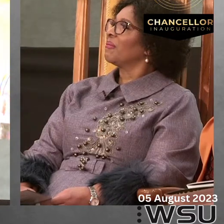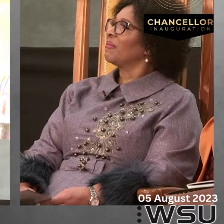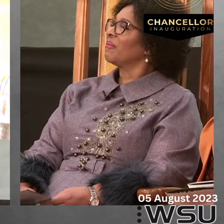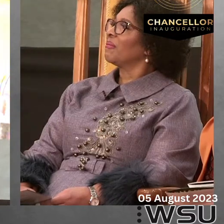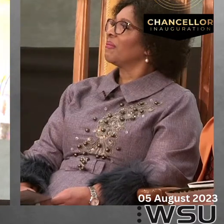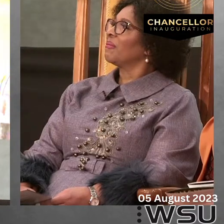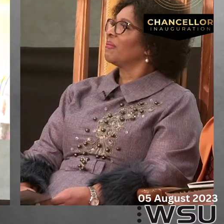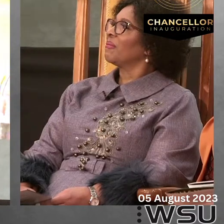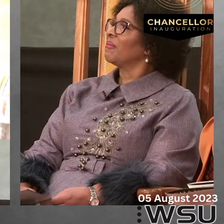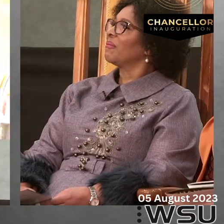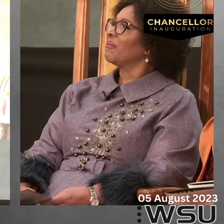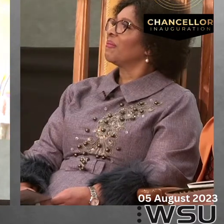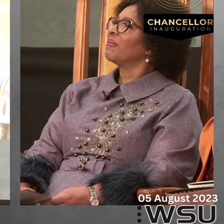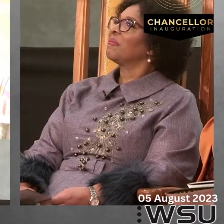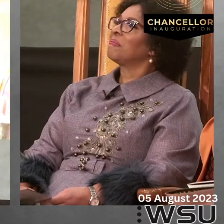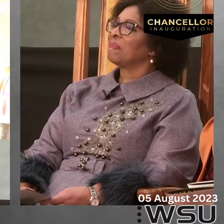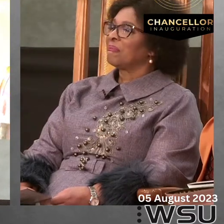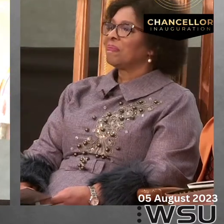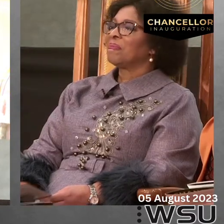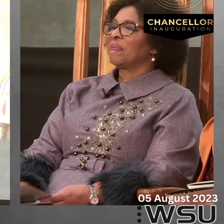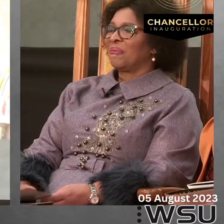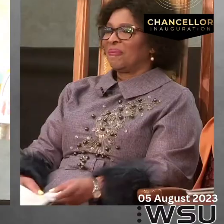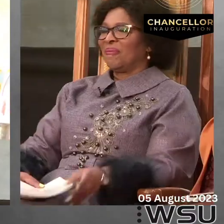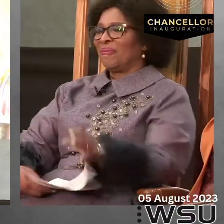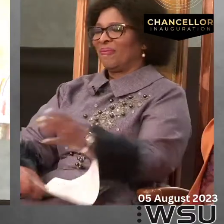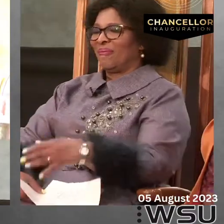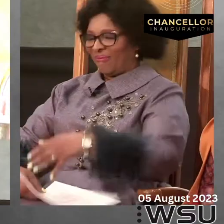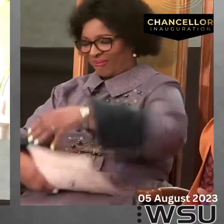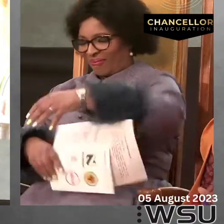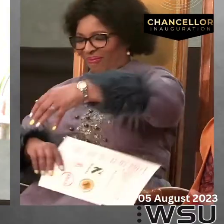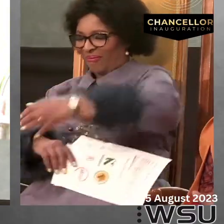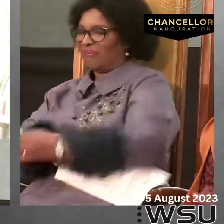sawuntinga sifane nentaka. Ndiyabulela.